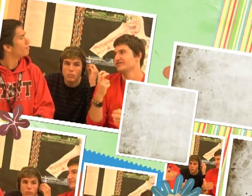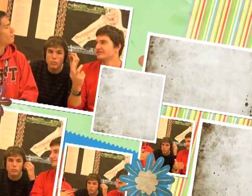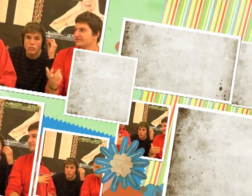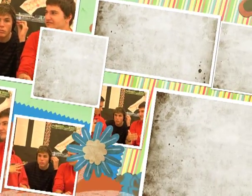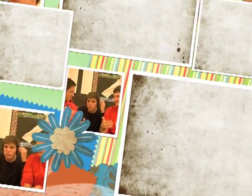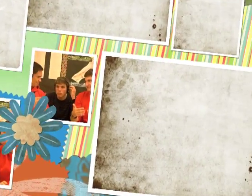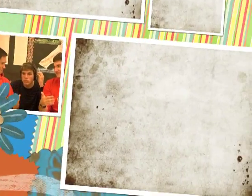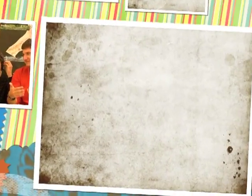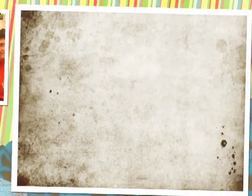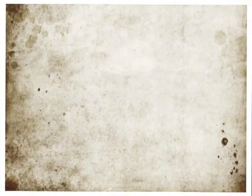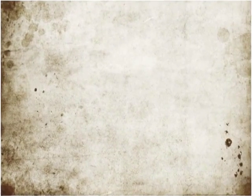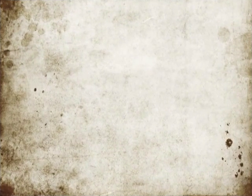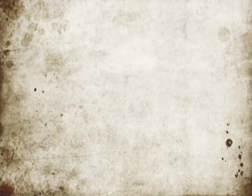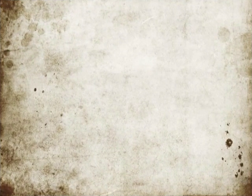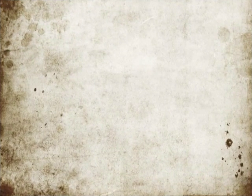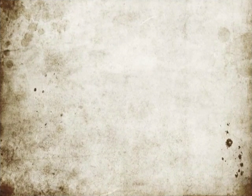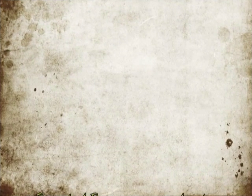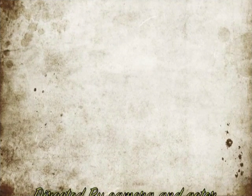hard. I'm at a